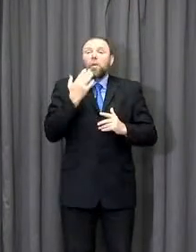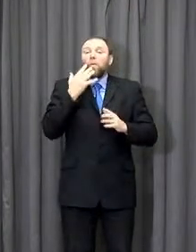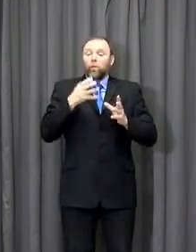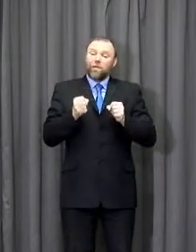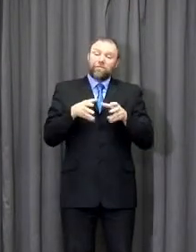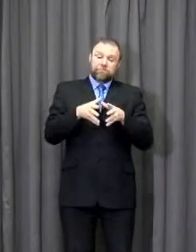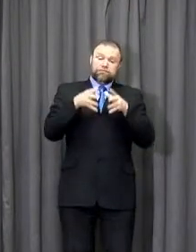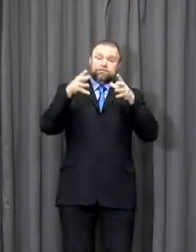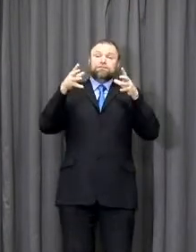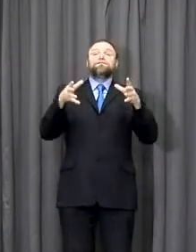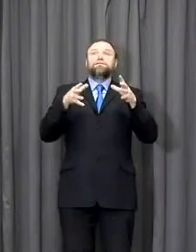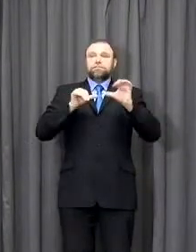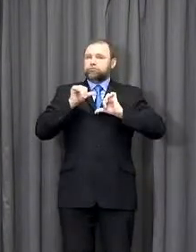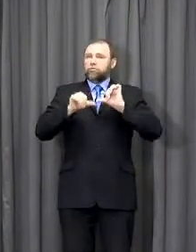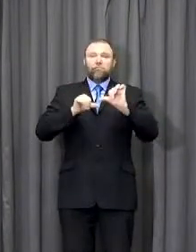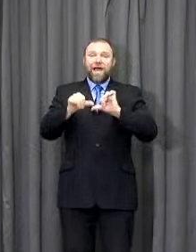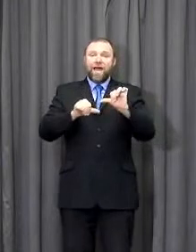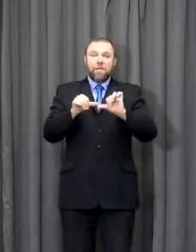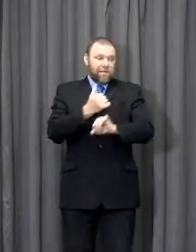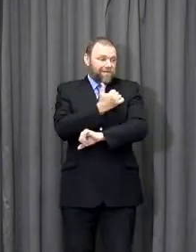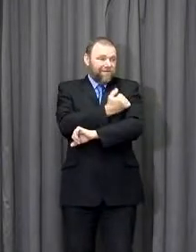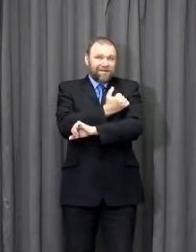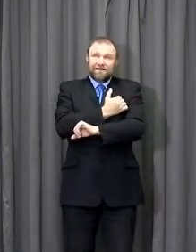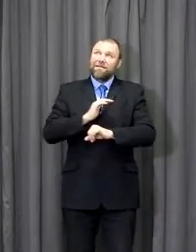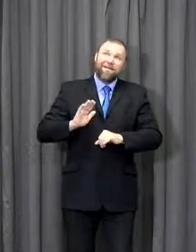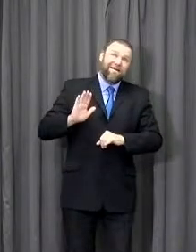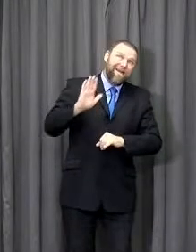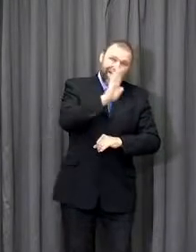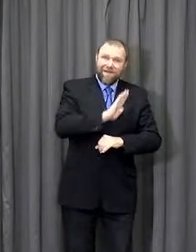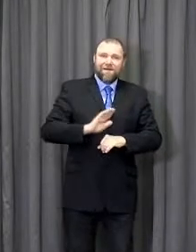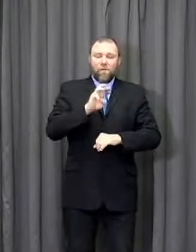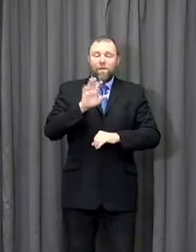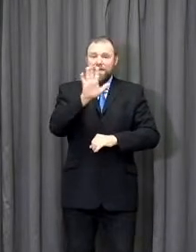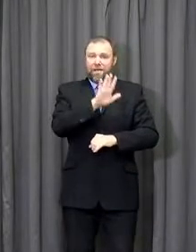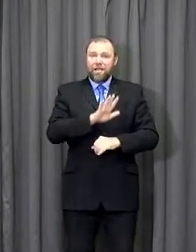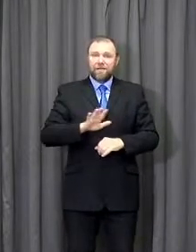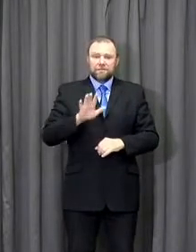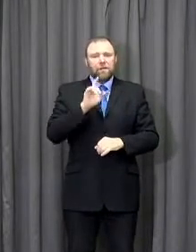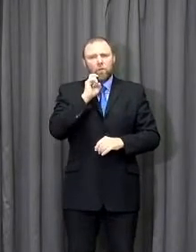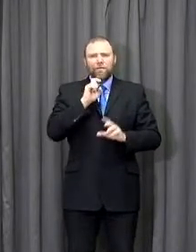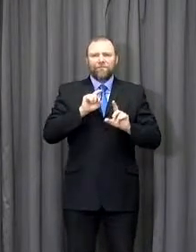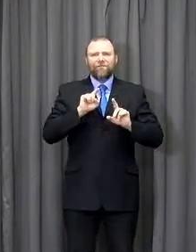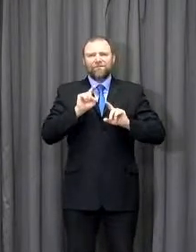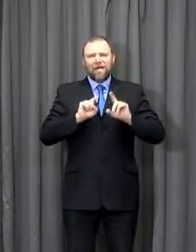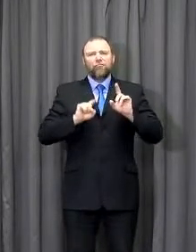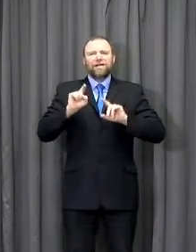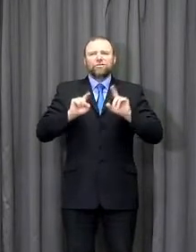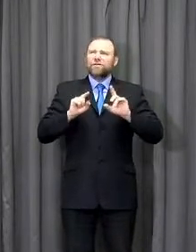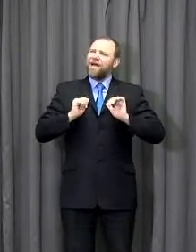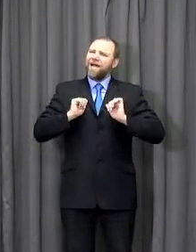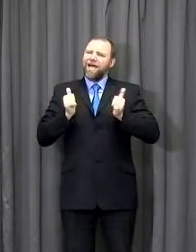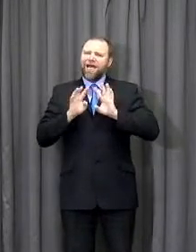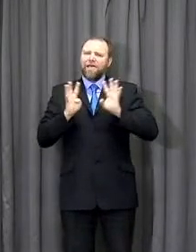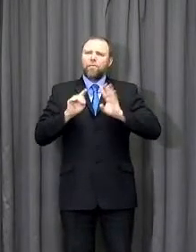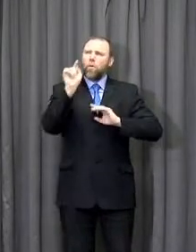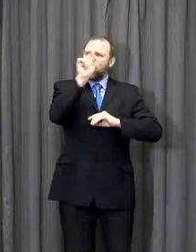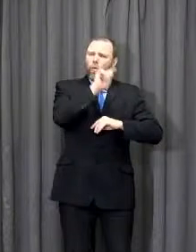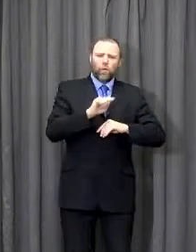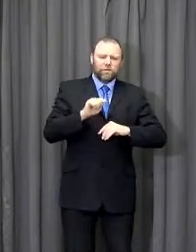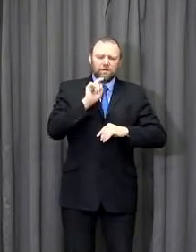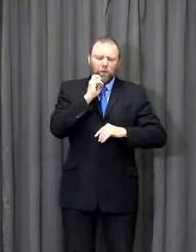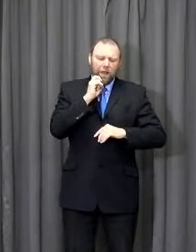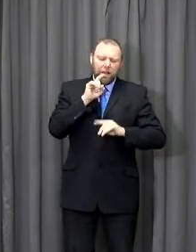of this scale and this complexity, there will be, a bit of variation between health boards. I fully expect to see